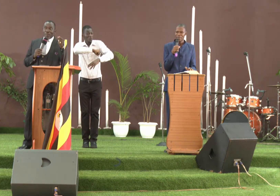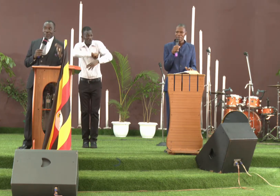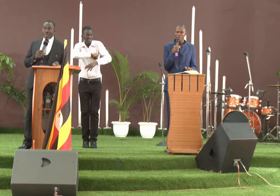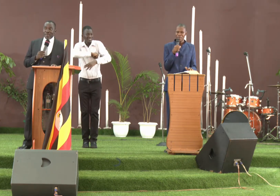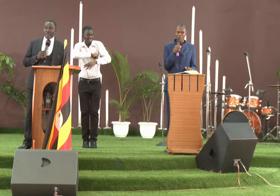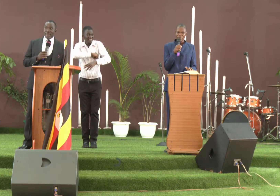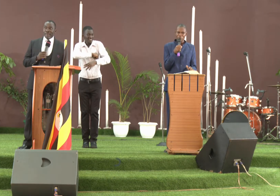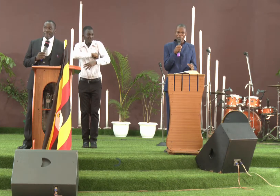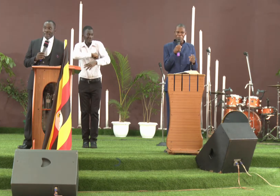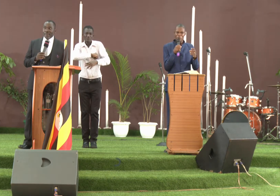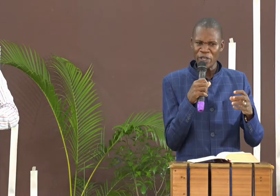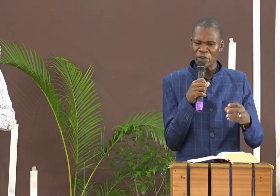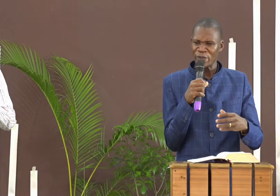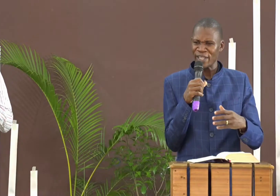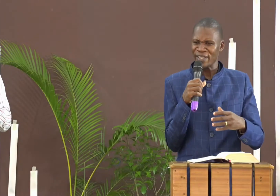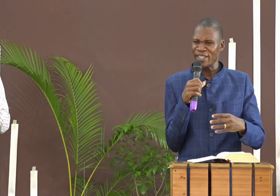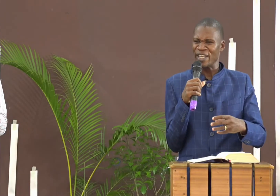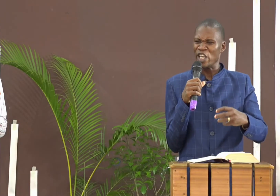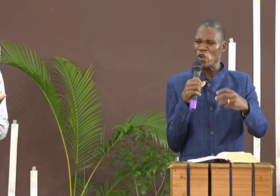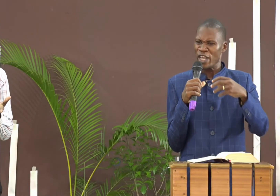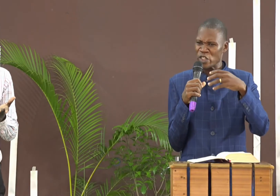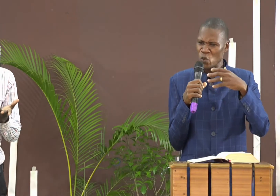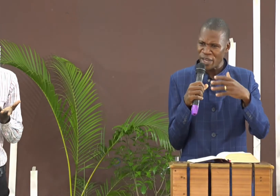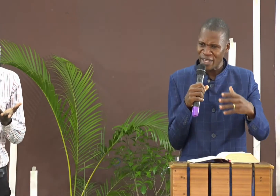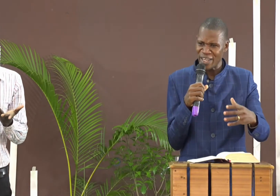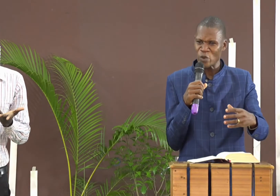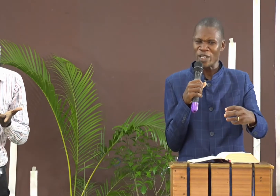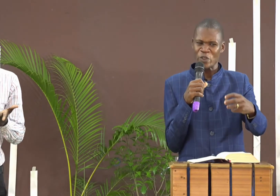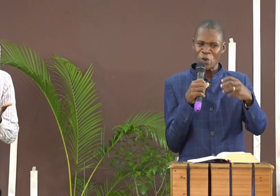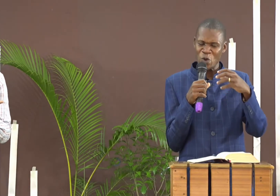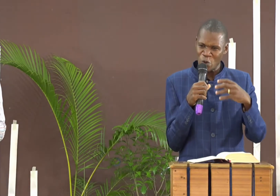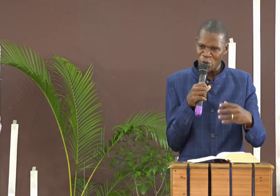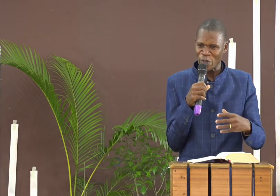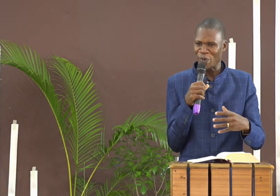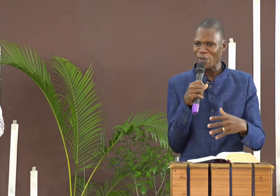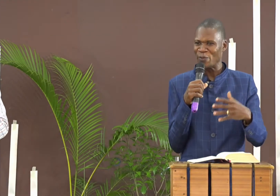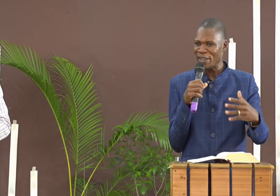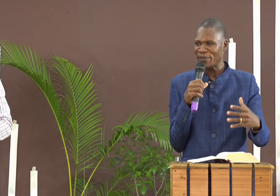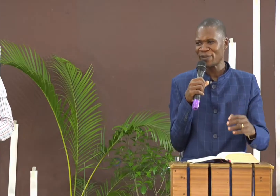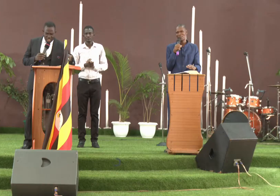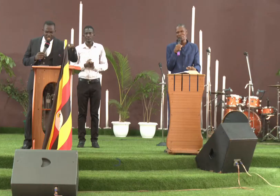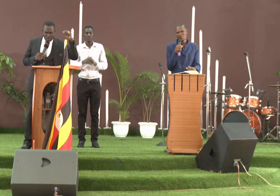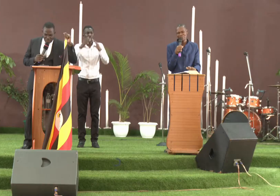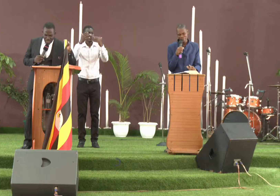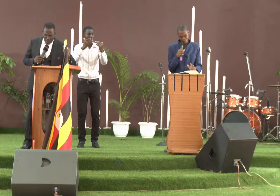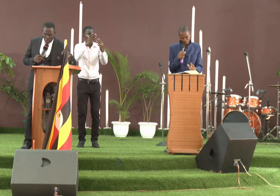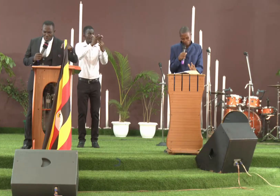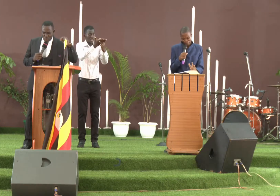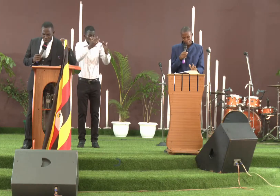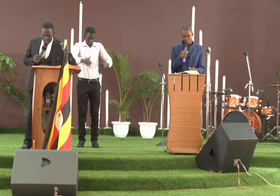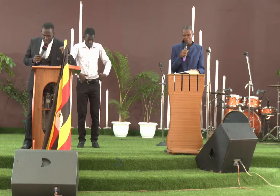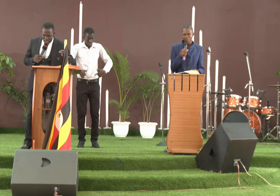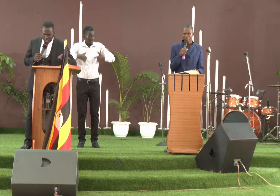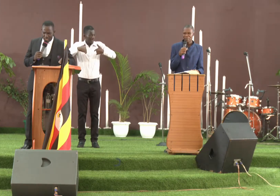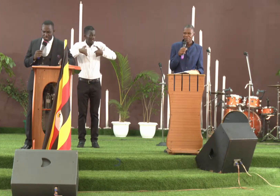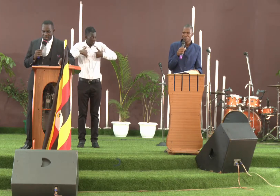To the point of setting a glorious wedding that was so good, to the point of